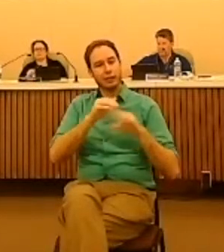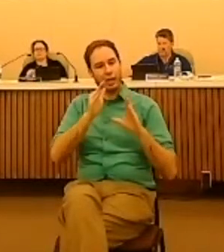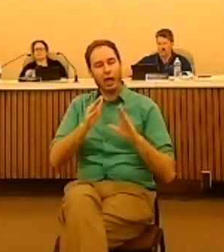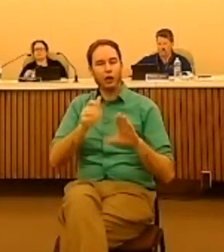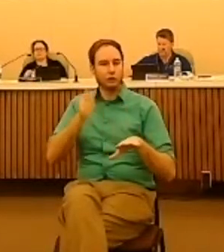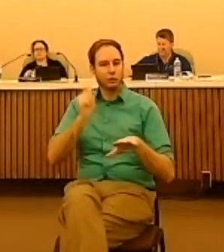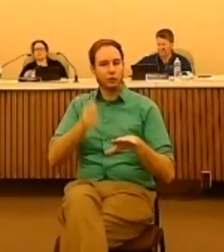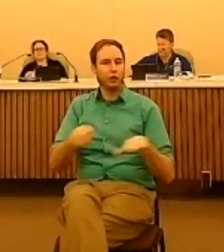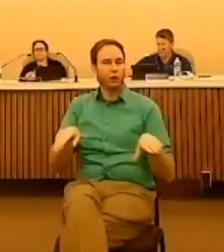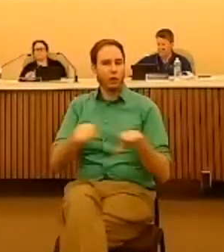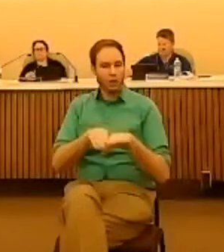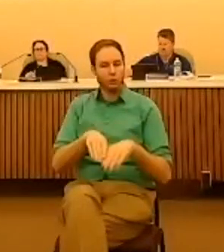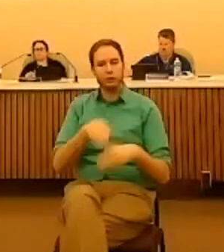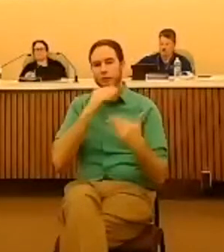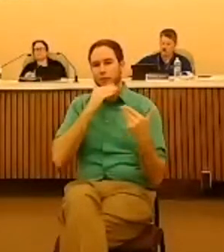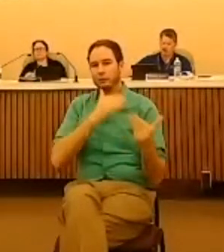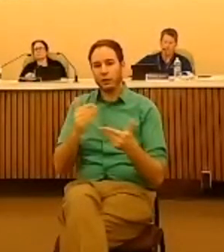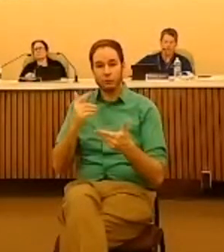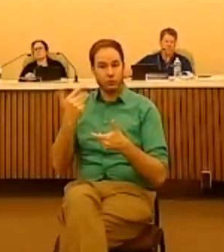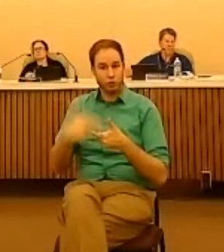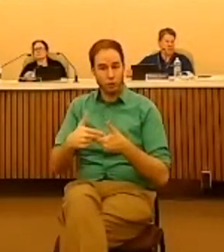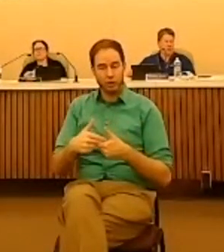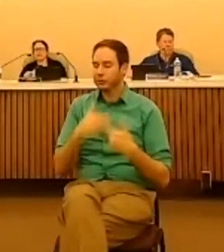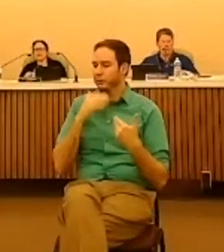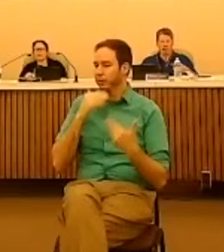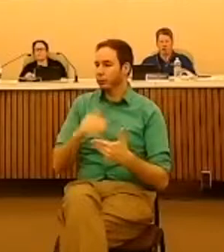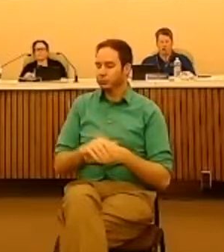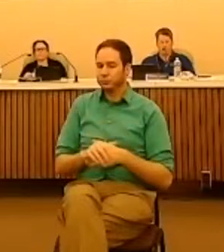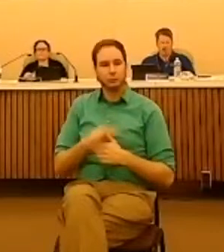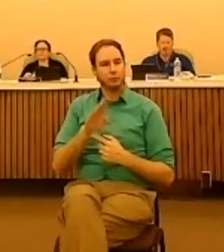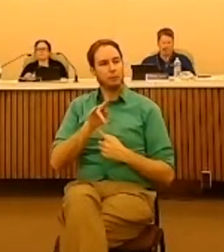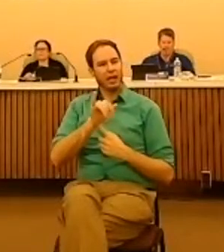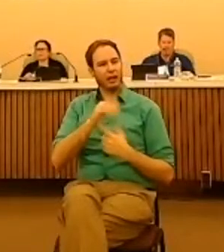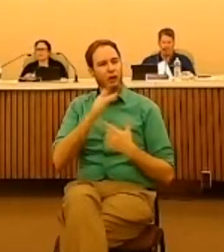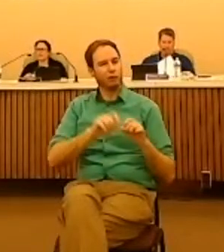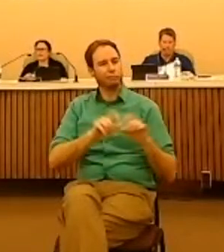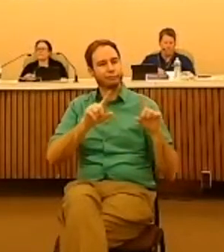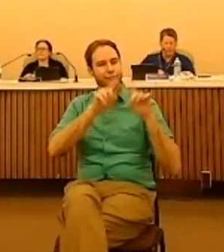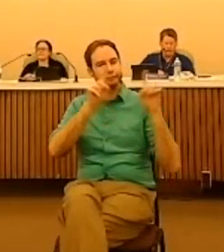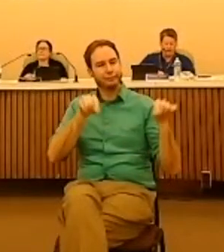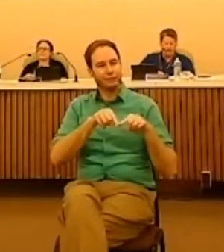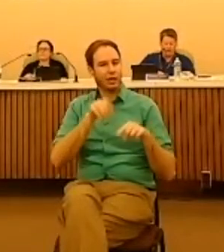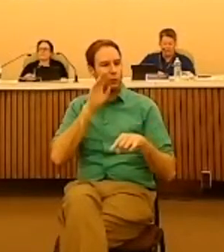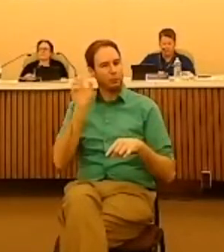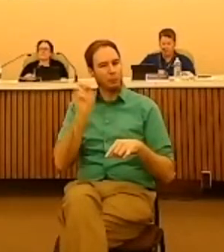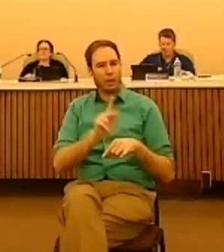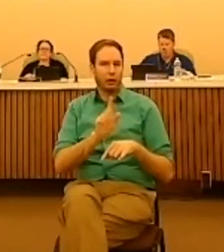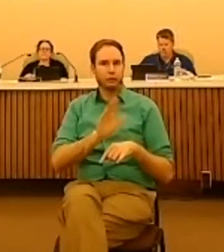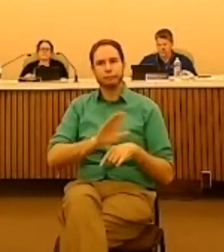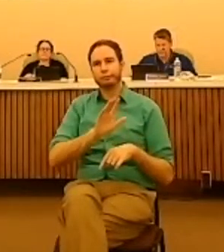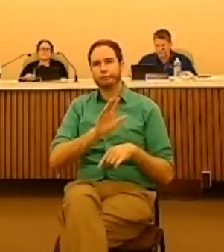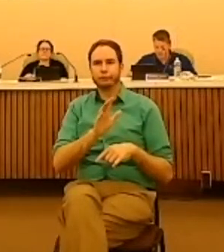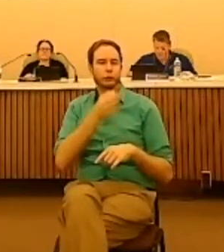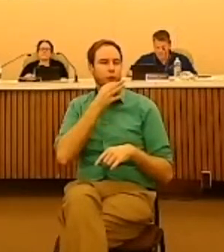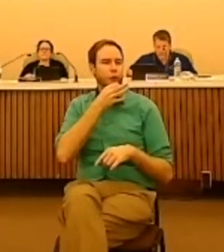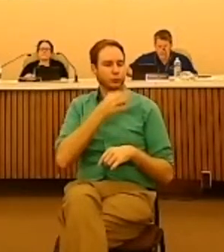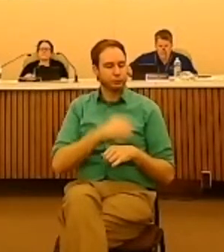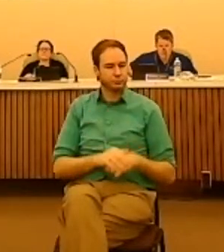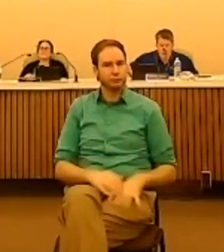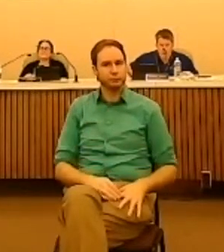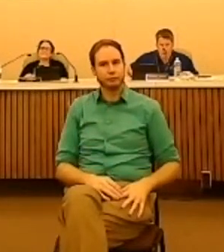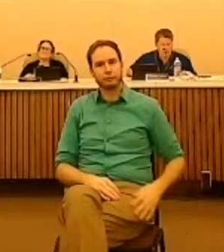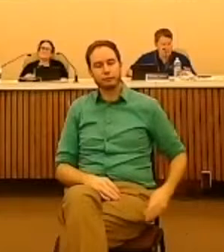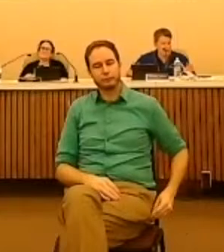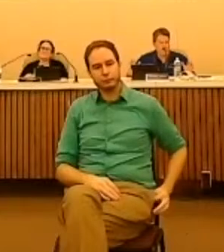Thank you again for everybody who participated. Thank you. Thank And you, Becky, Sean. you can put up Thank your you. little sign. We'll be back on momentarily. Thank you,